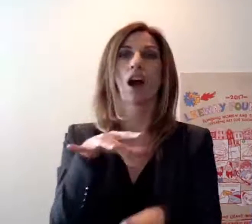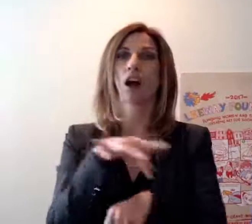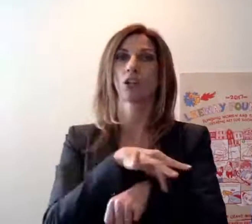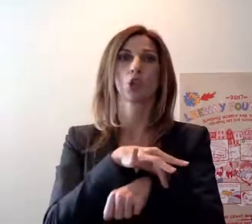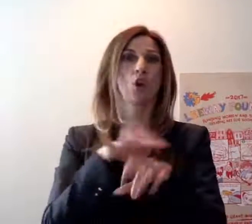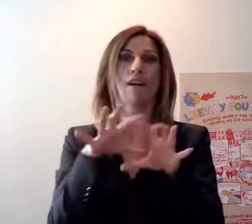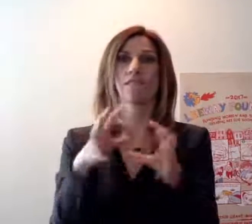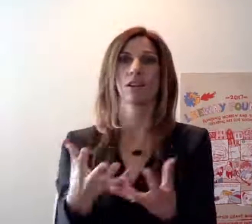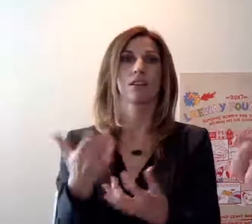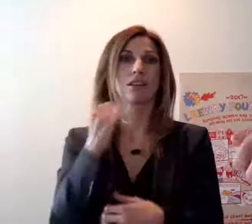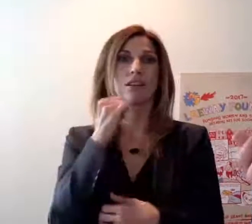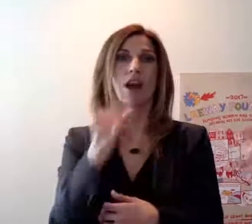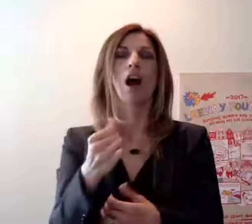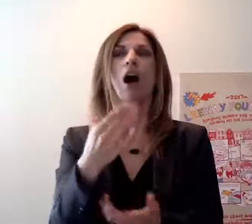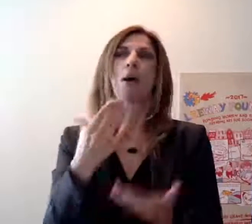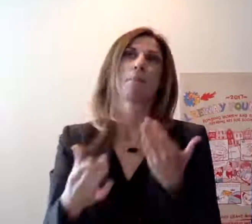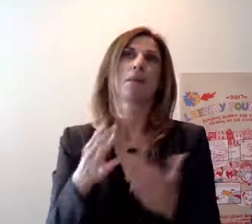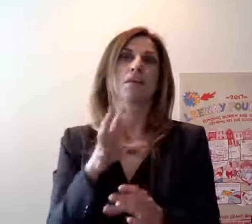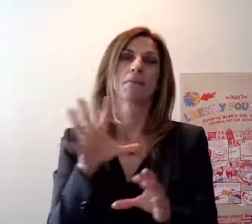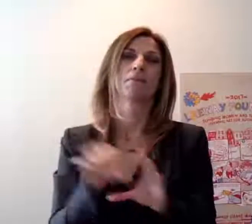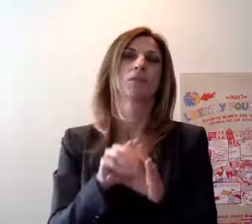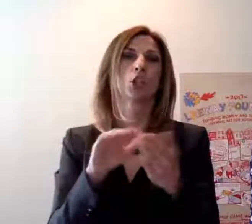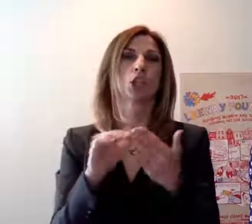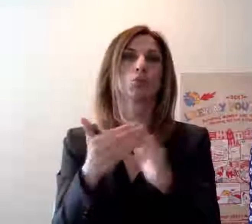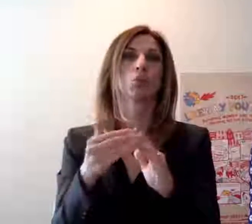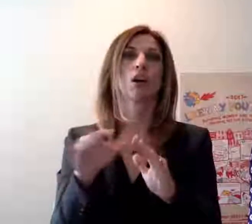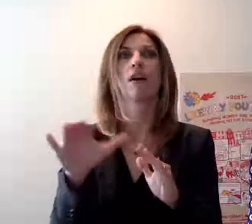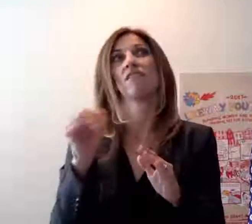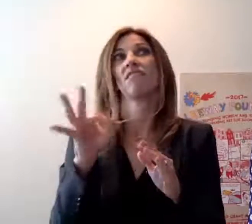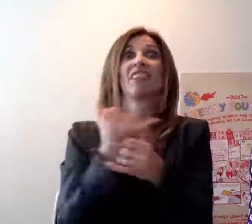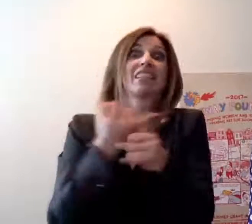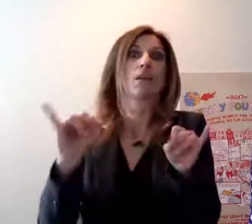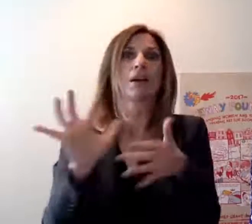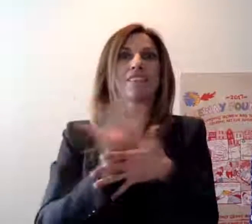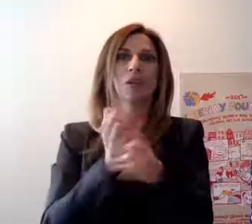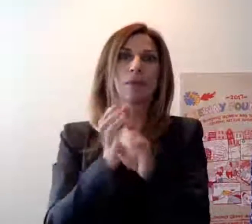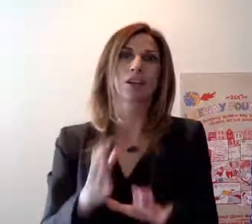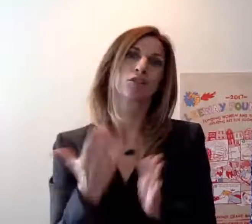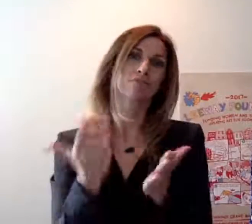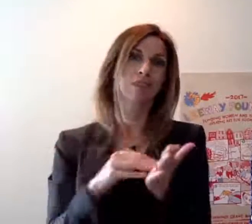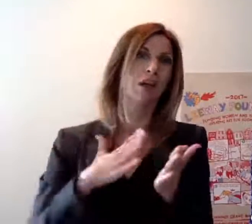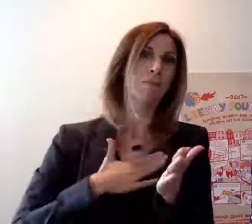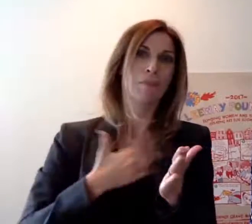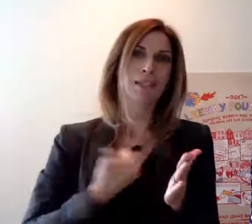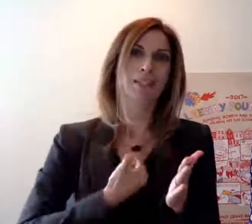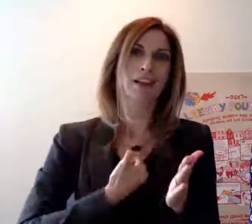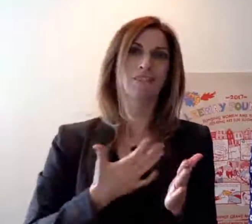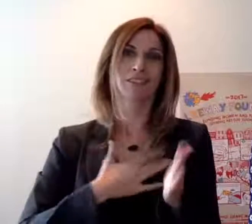it may also be that you're a part of a community of independent filmmakers, for example, using myself as an example.